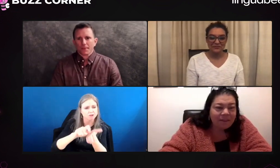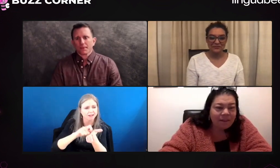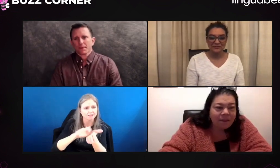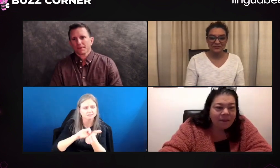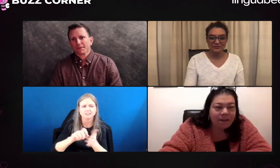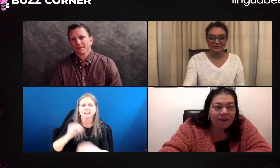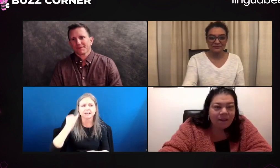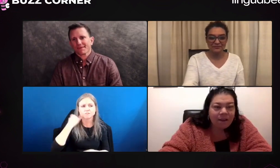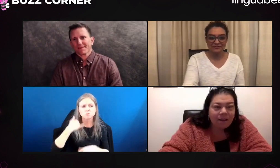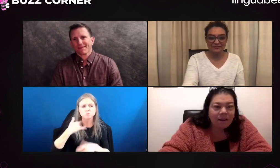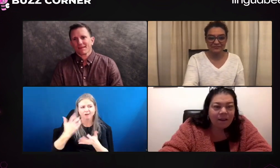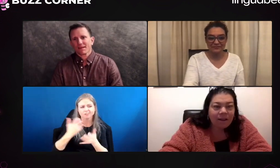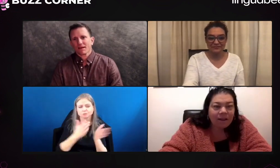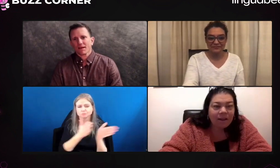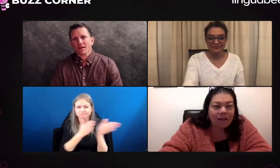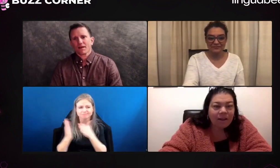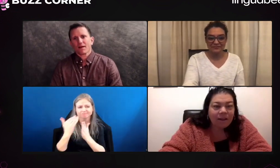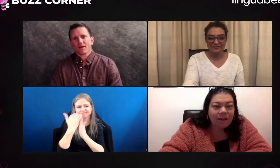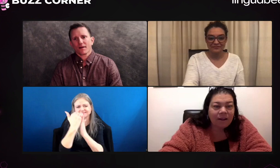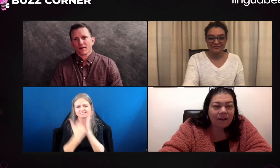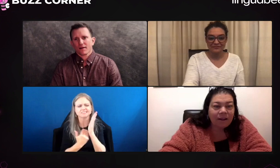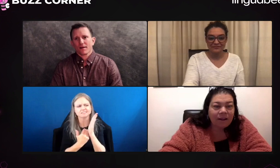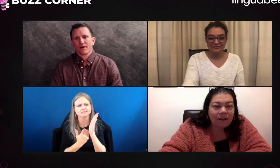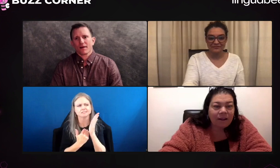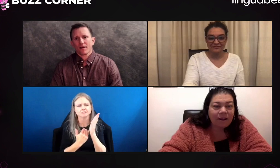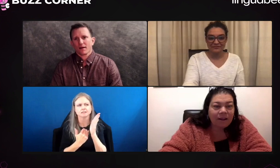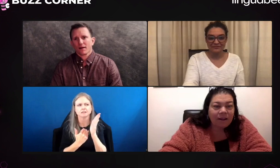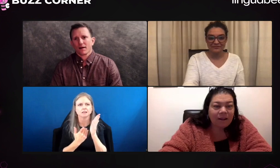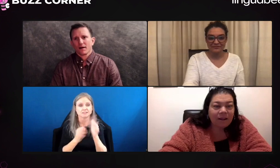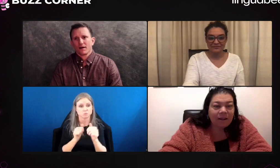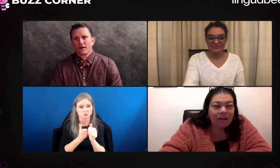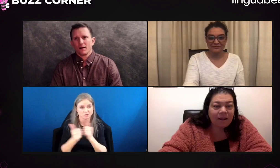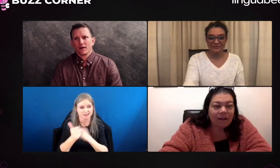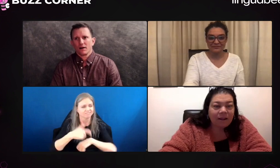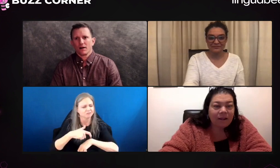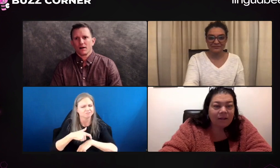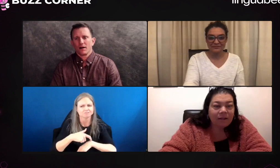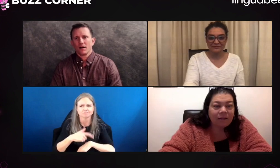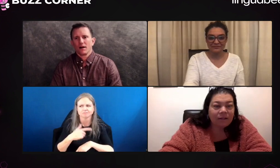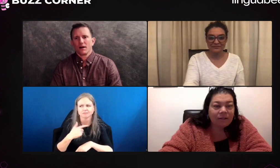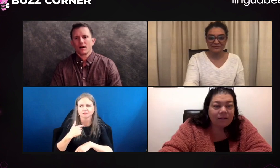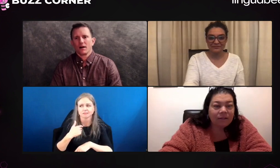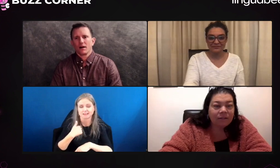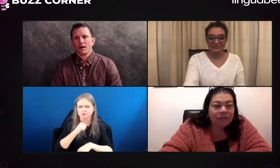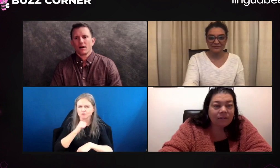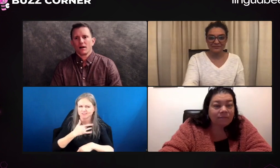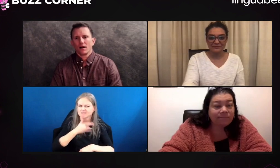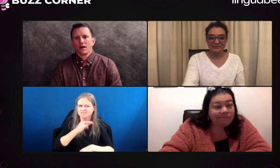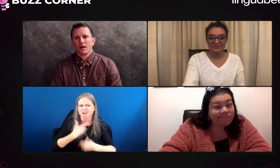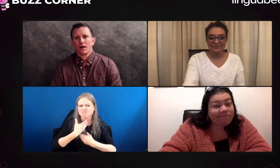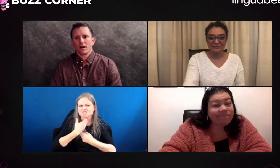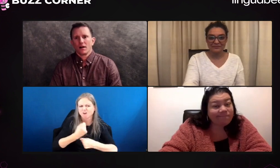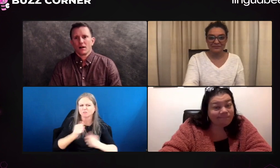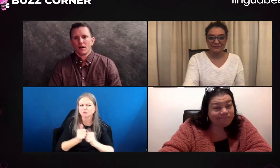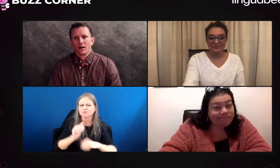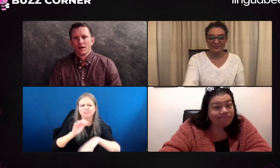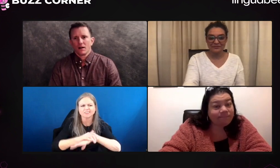expand on something that you shared. So, if we want to bring a list ahead of